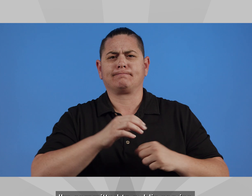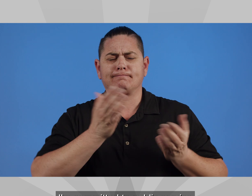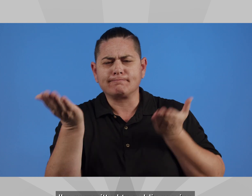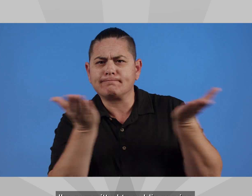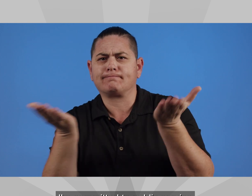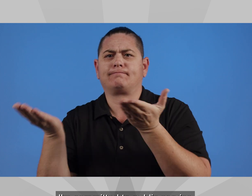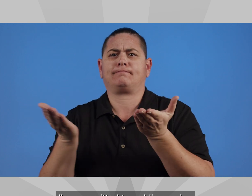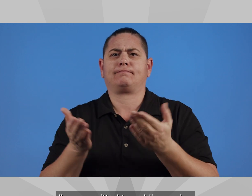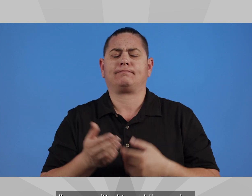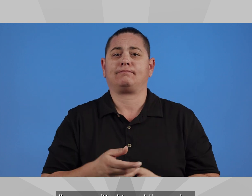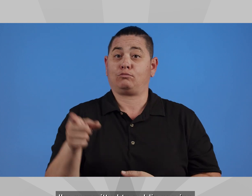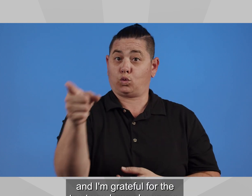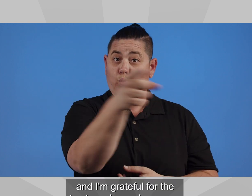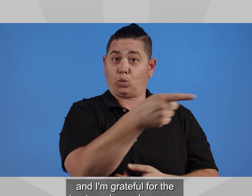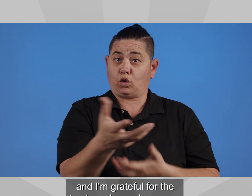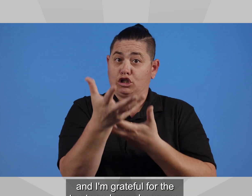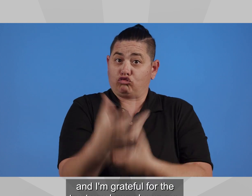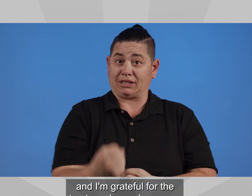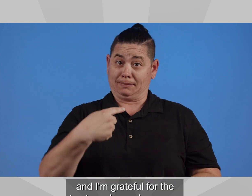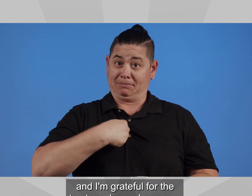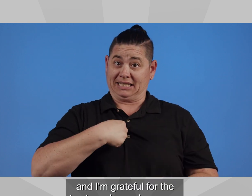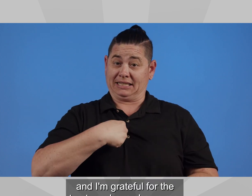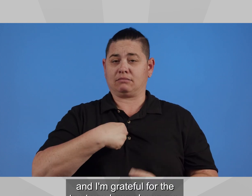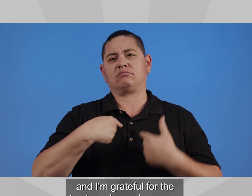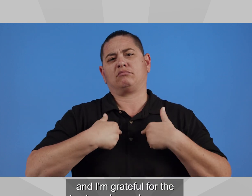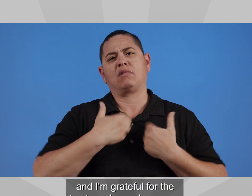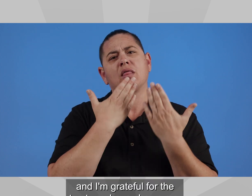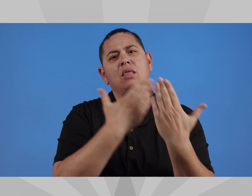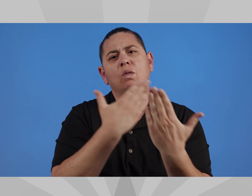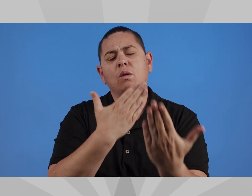I'm committed to public service and am grateful for the trust you have